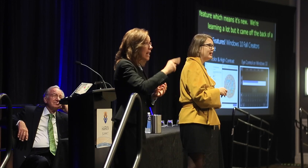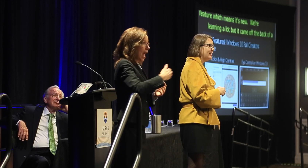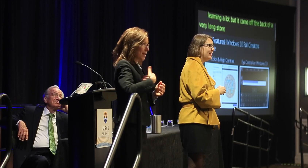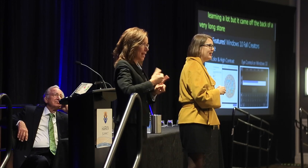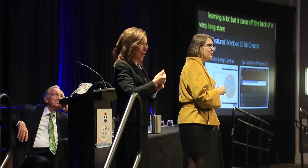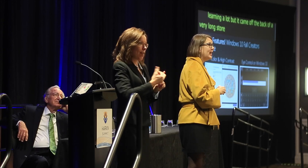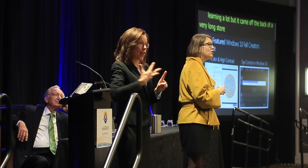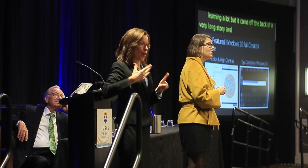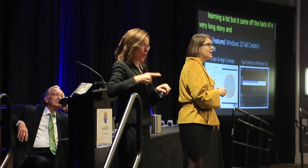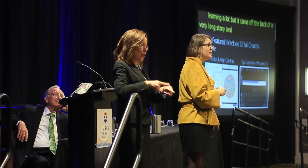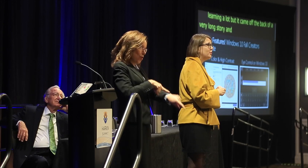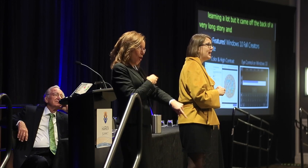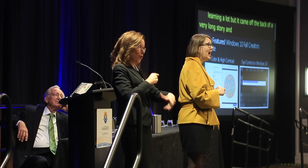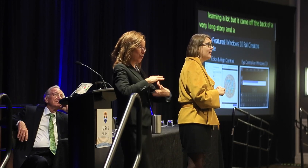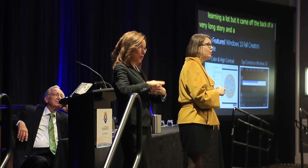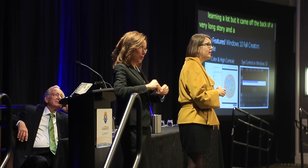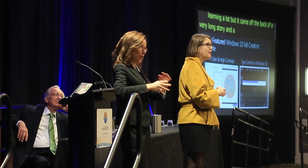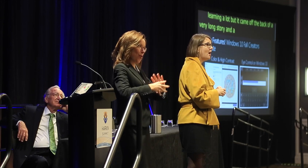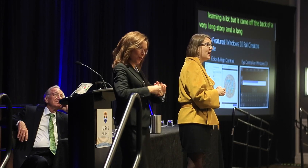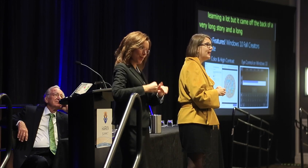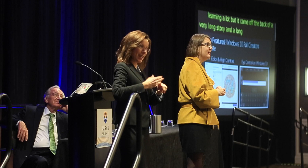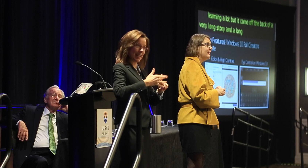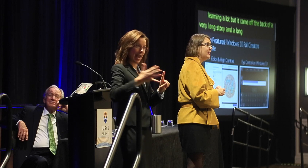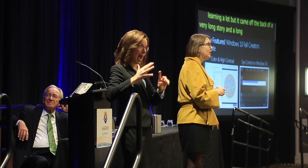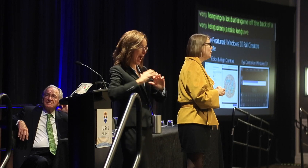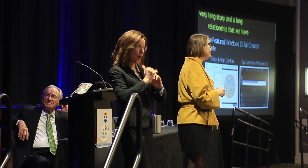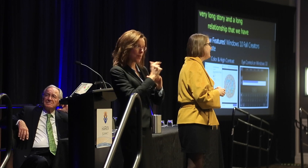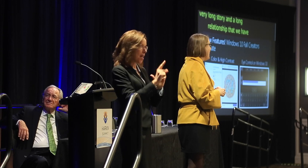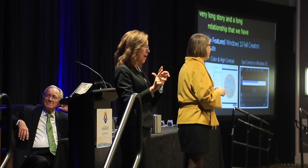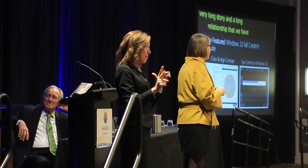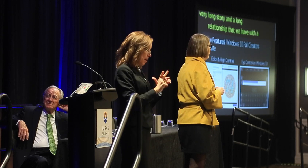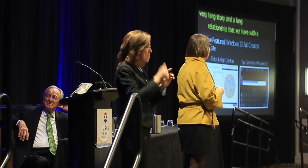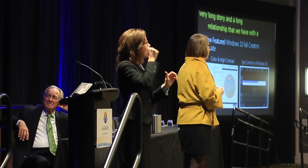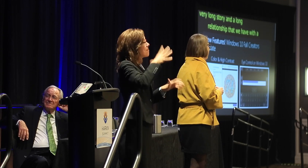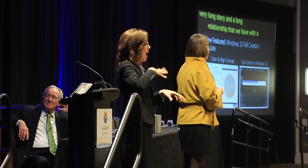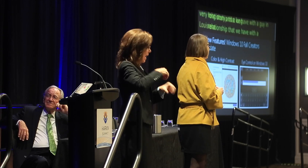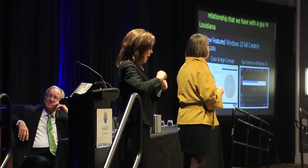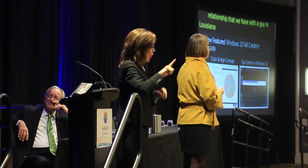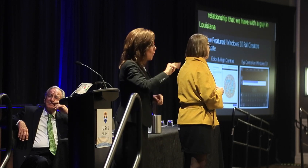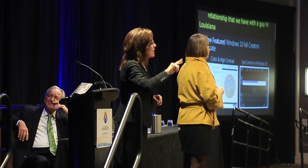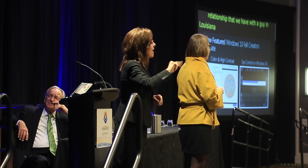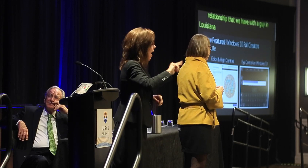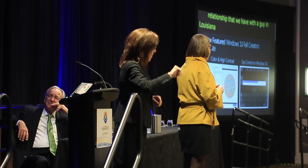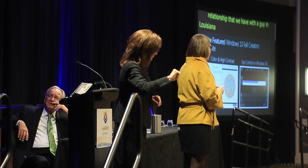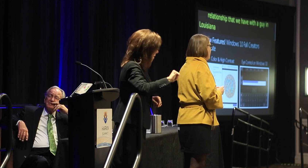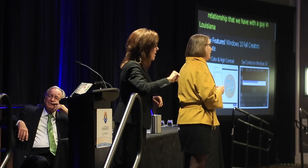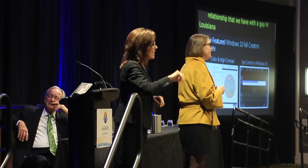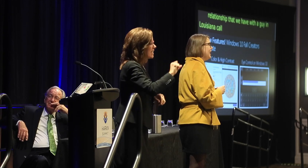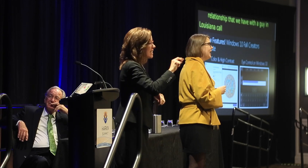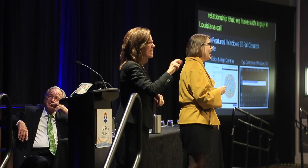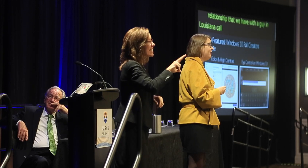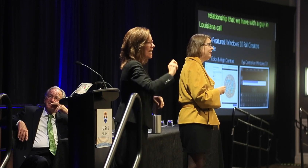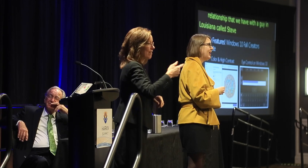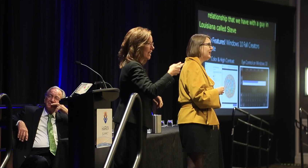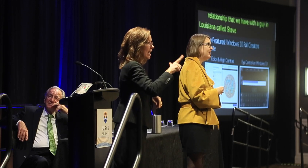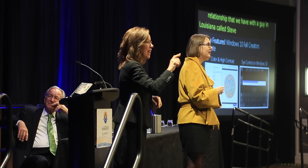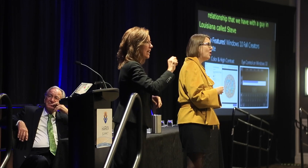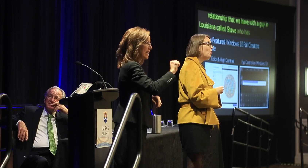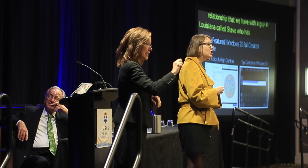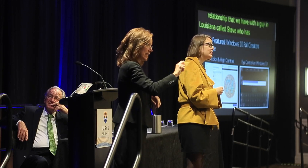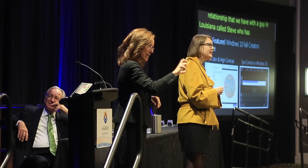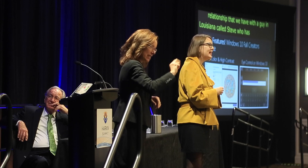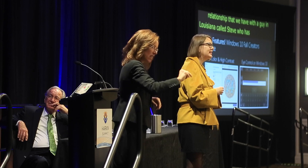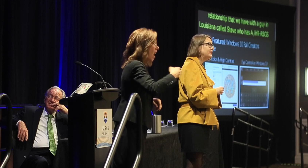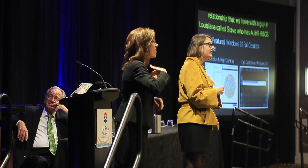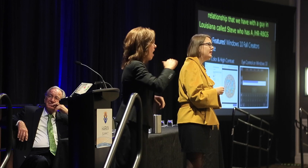a long relationship that we have with a guy in Louisiana called Steve Gleason, who has ALS and